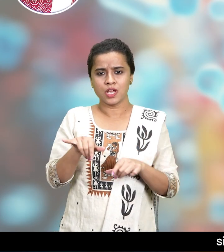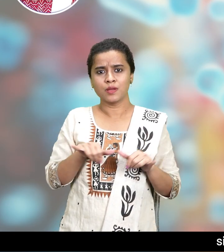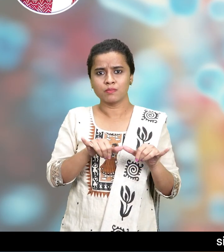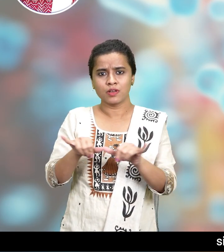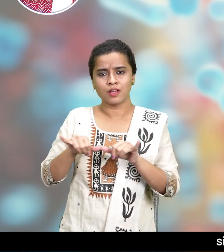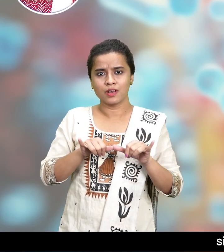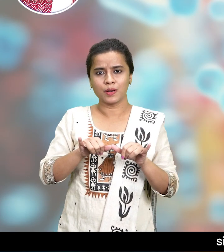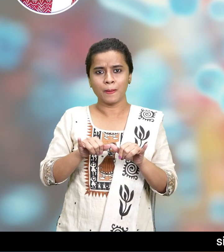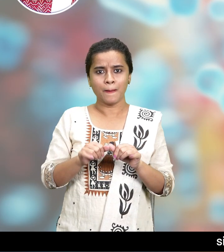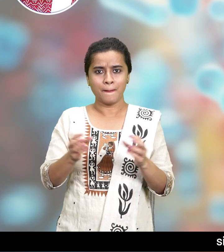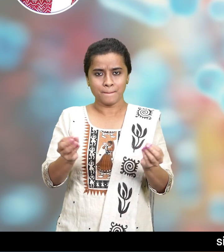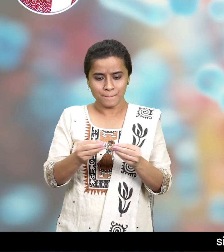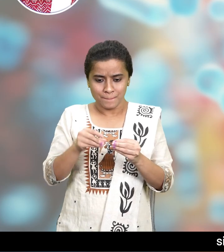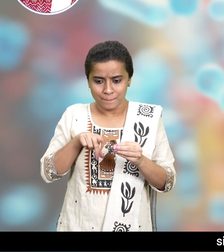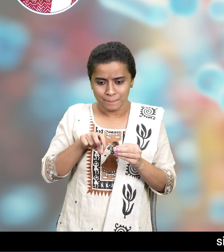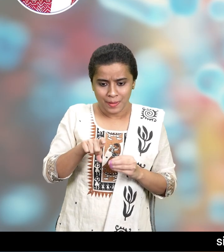the bacteria group